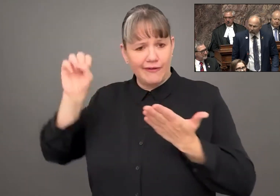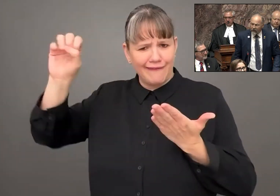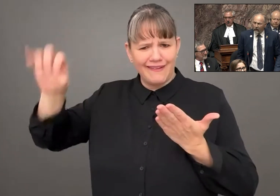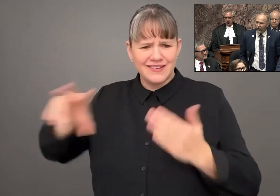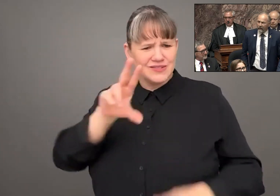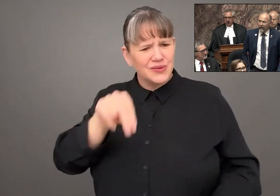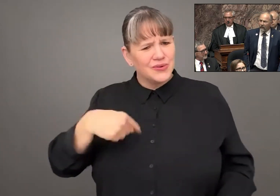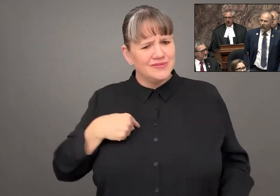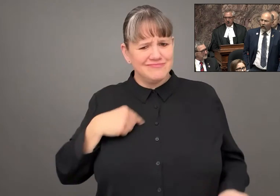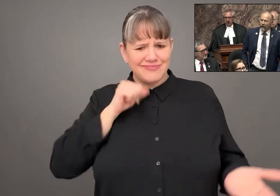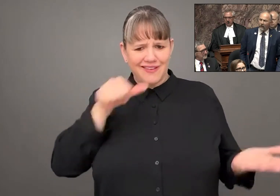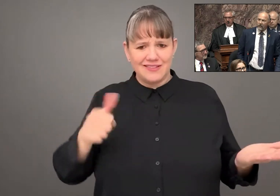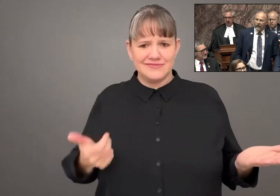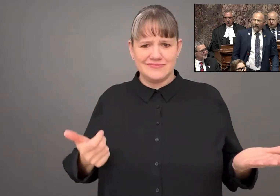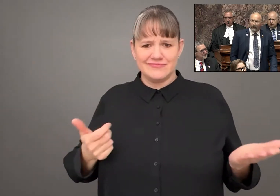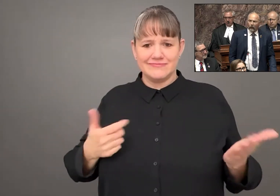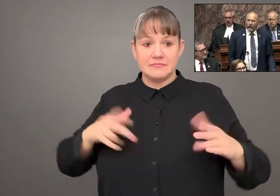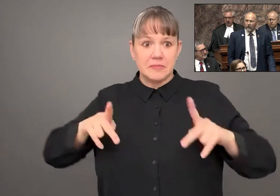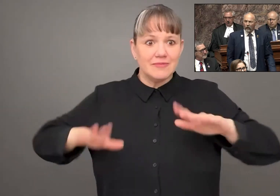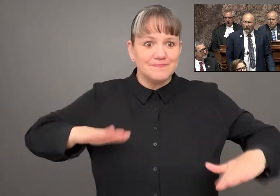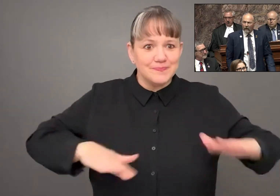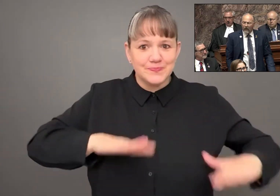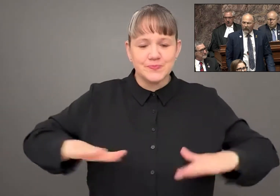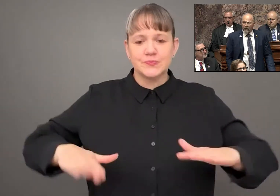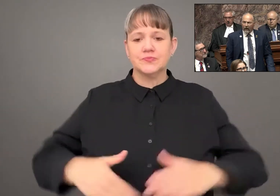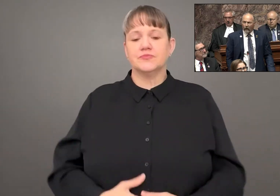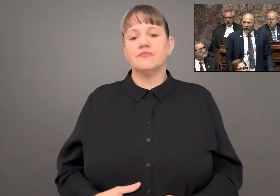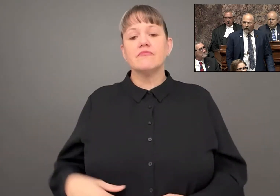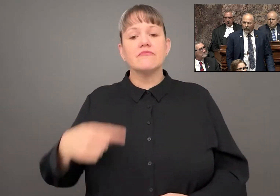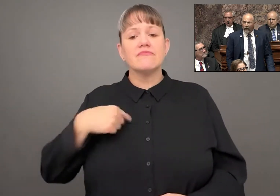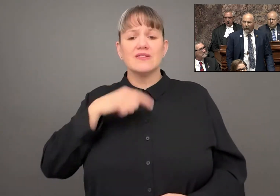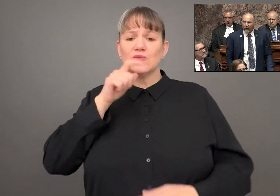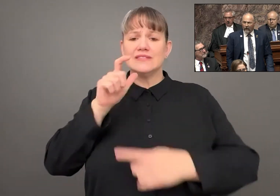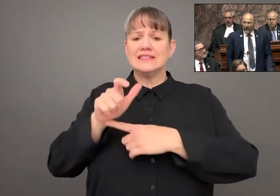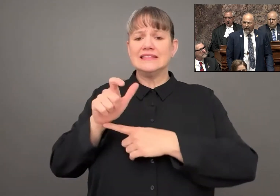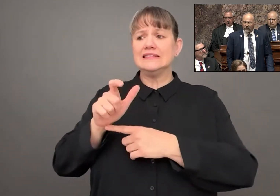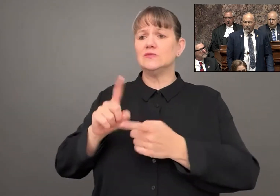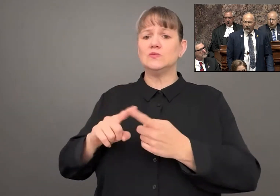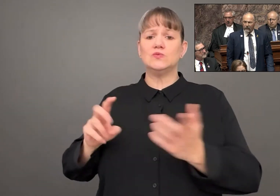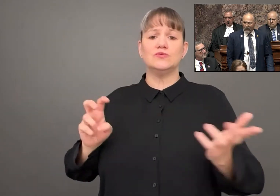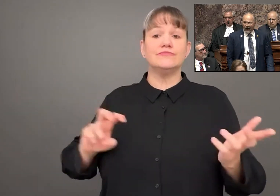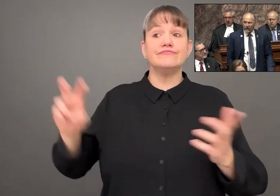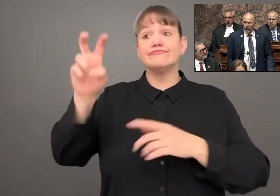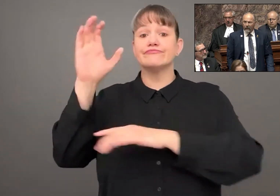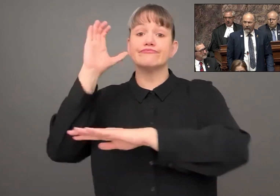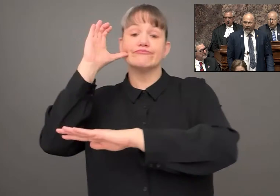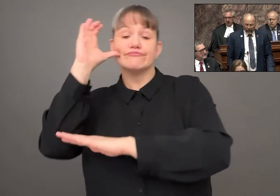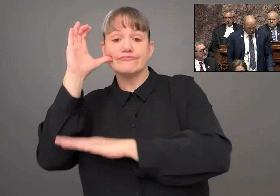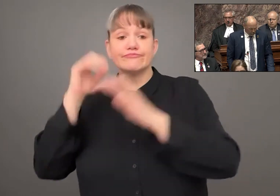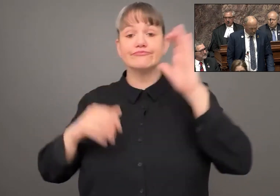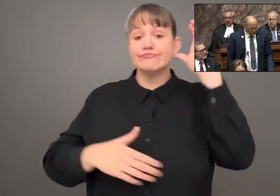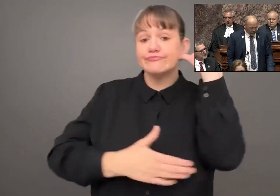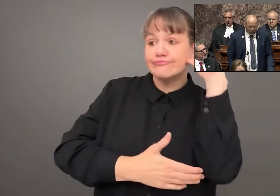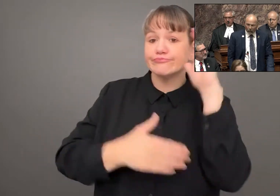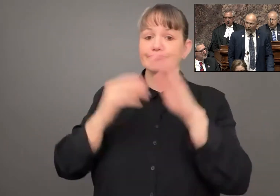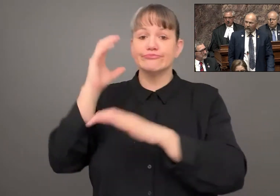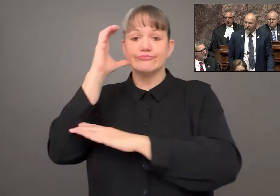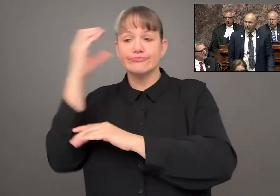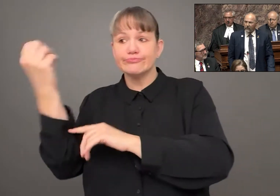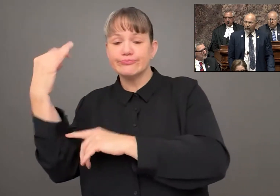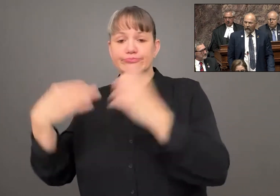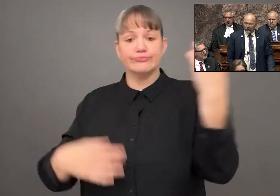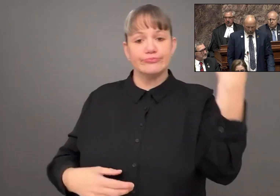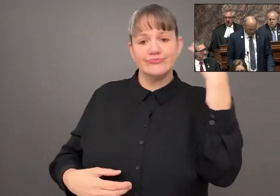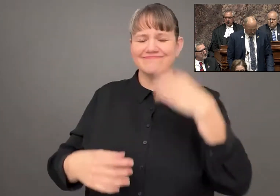I don't necessarily need to go on a listening and learning tour, because I heard clear and concise last week at Kofi what